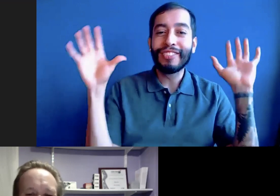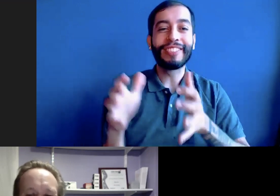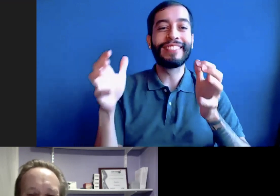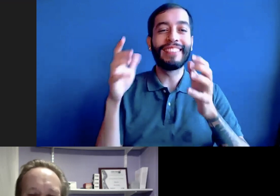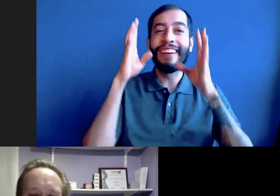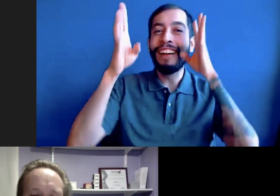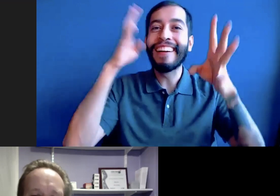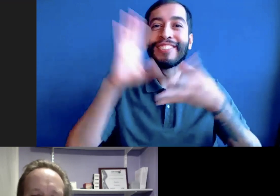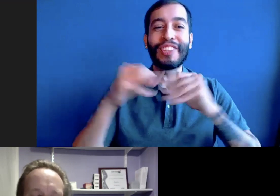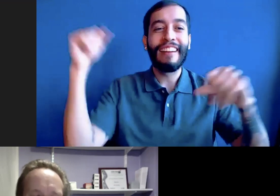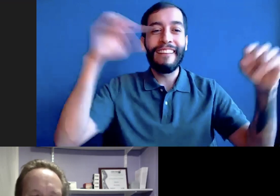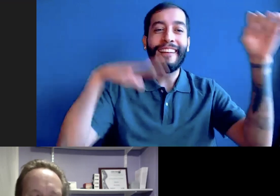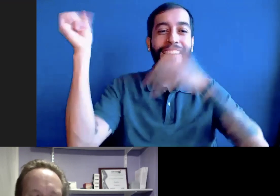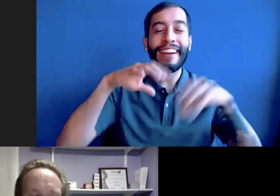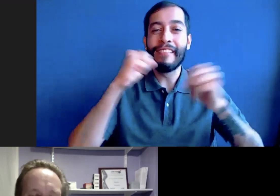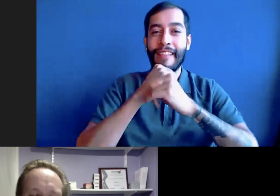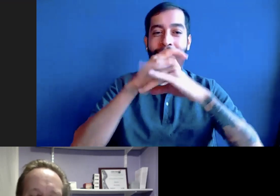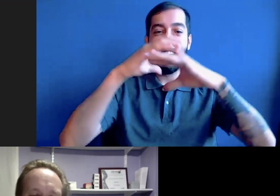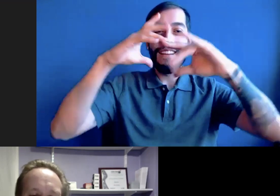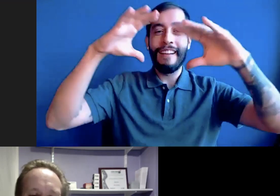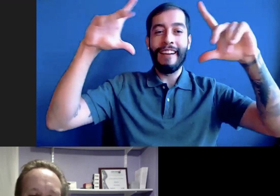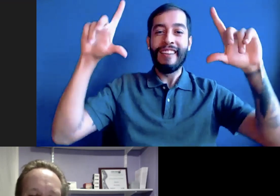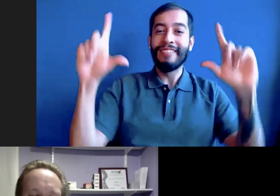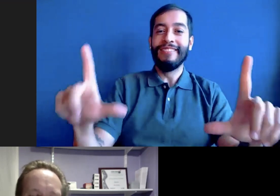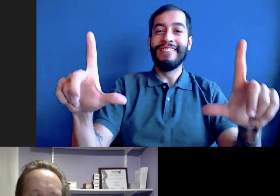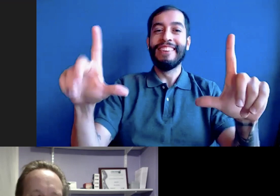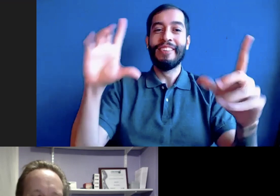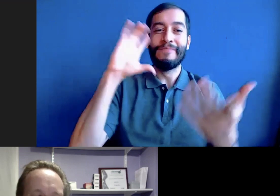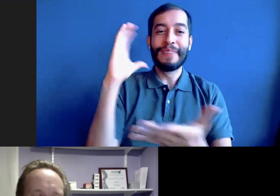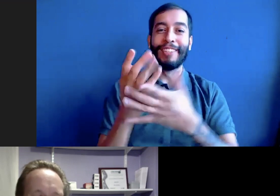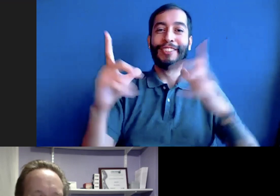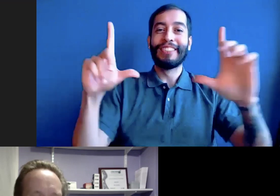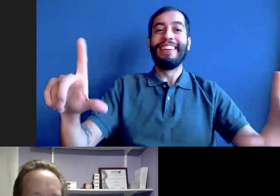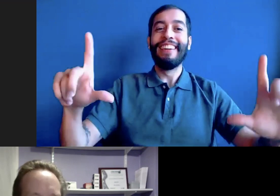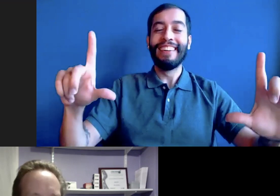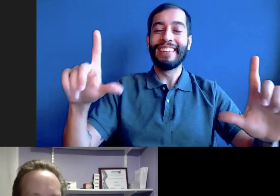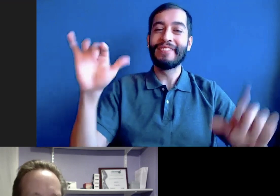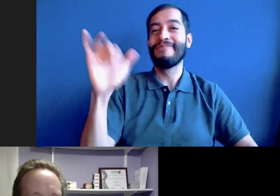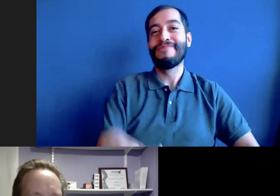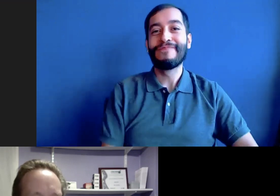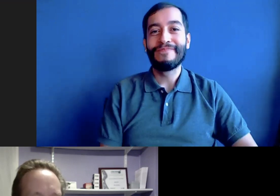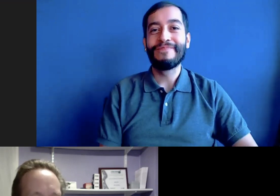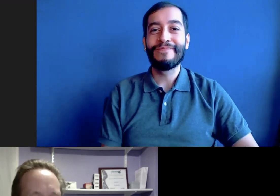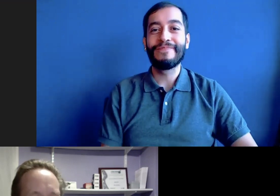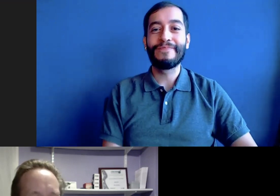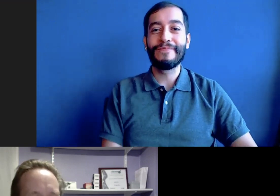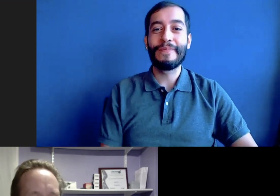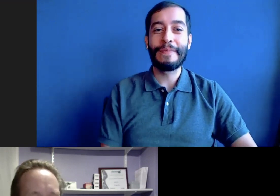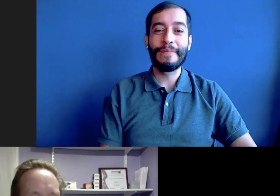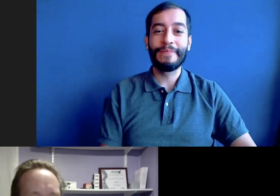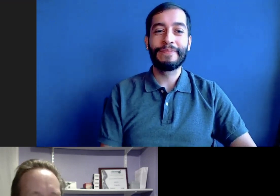coming out of the chest, coming out in one of them stories. So it feels to us